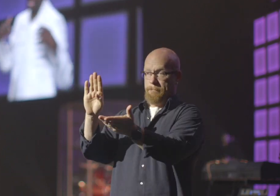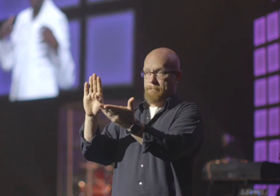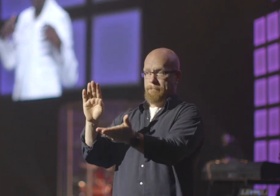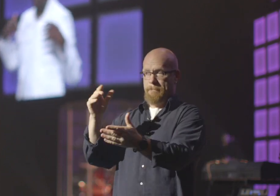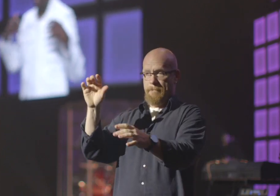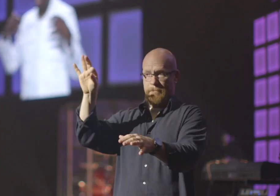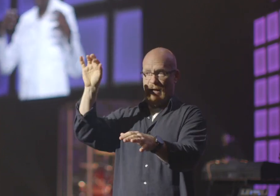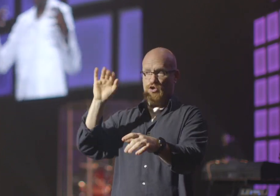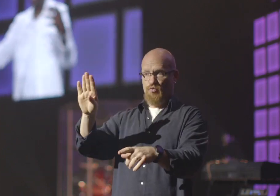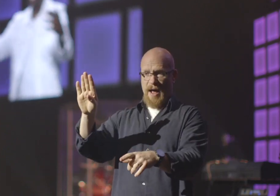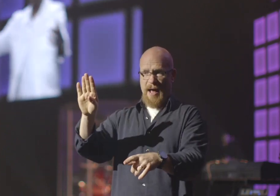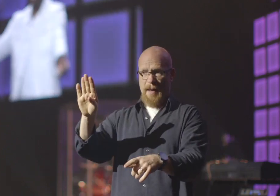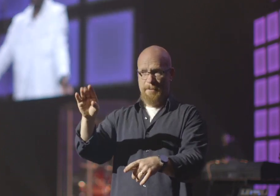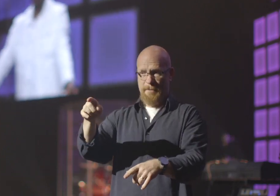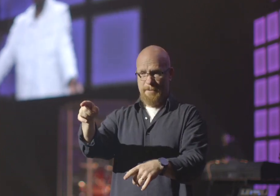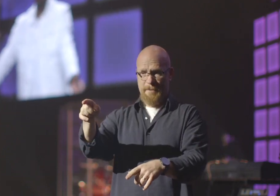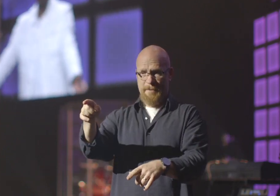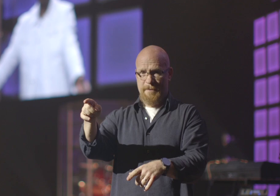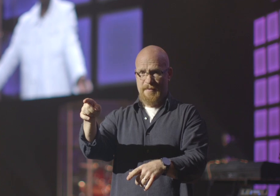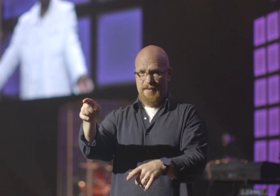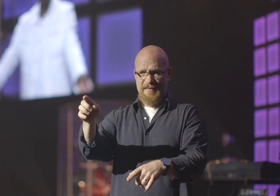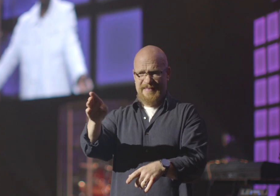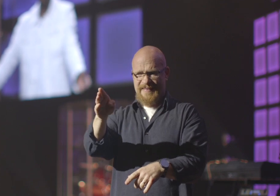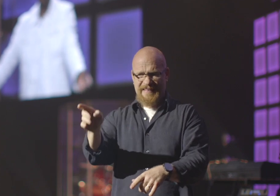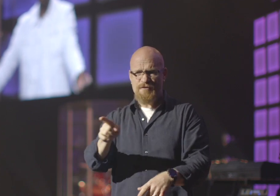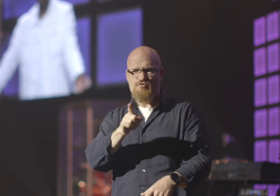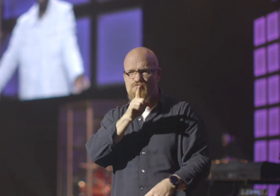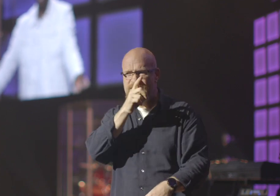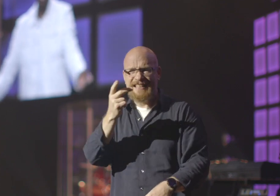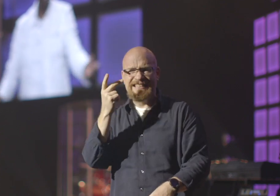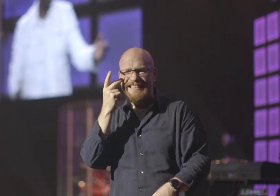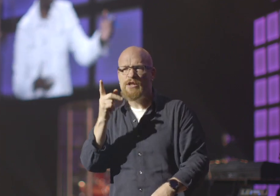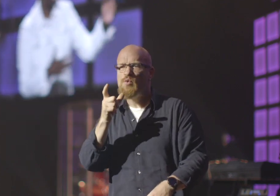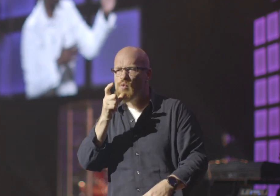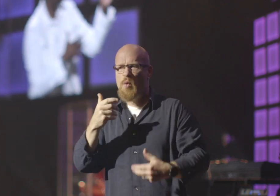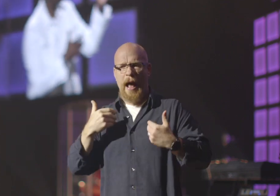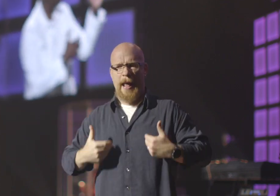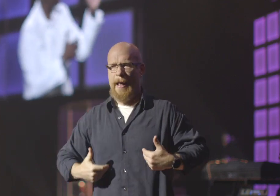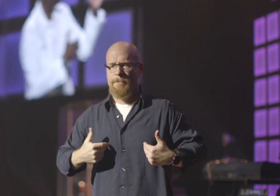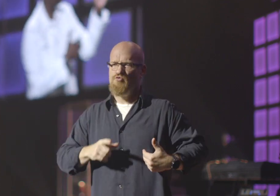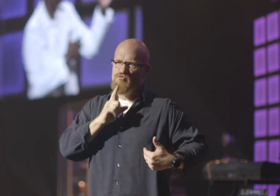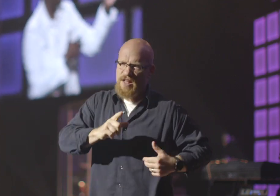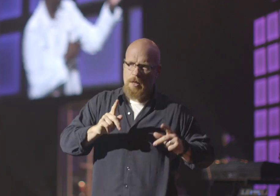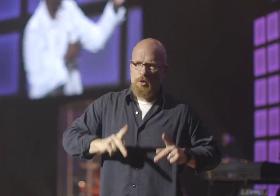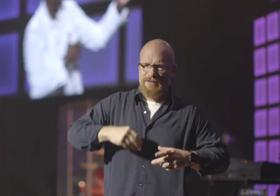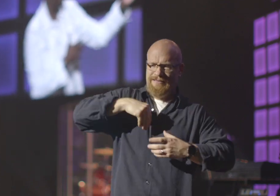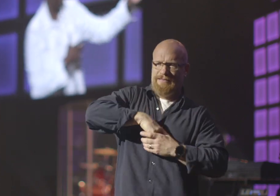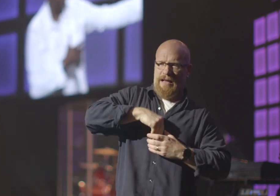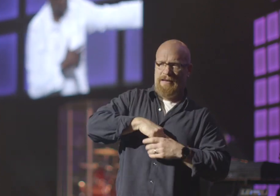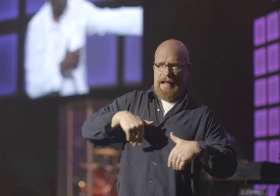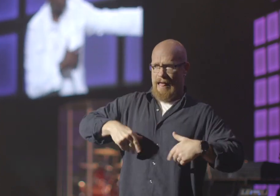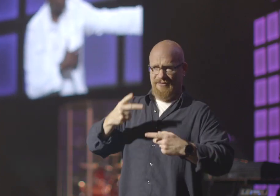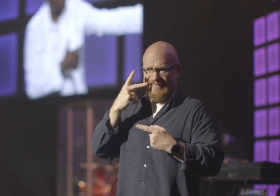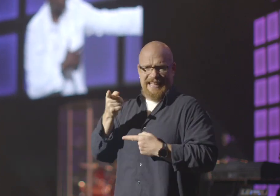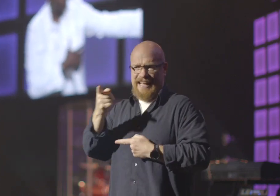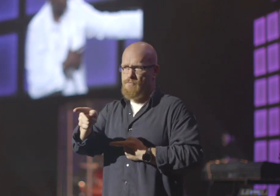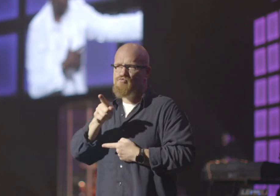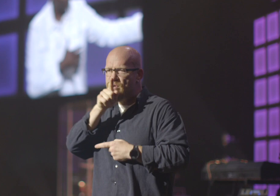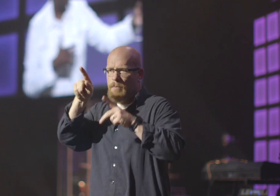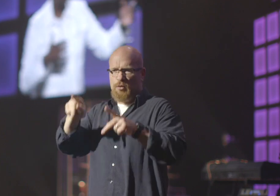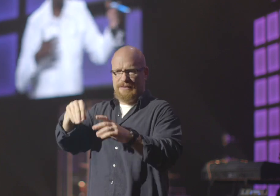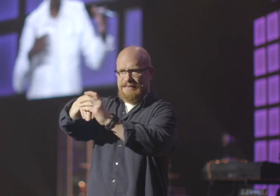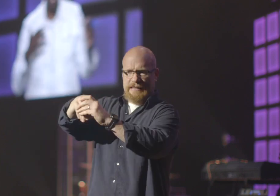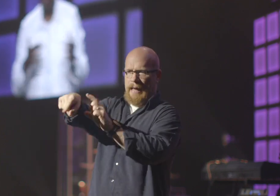Pastor Rob have never seen me, the real me, and I have never seen him, the real